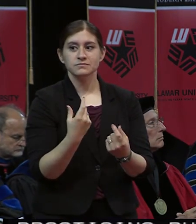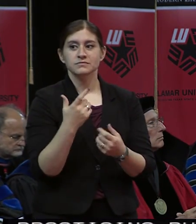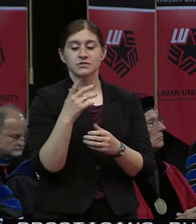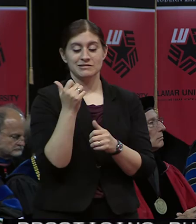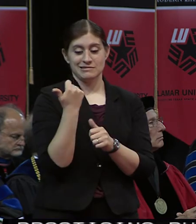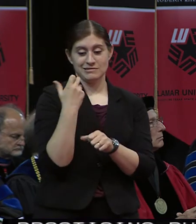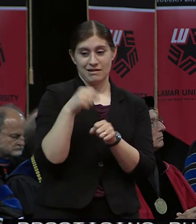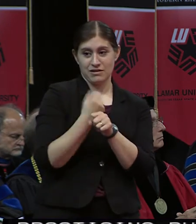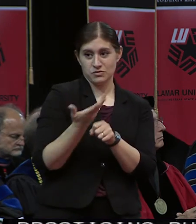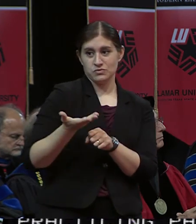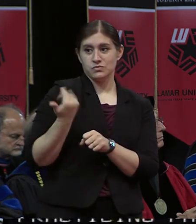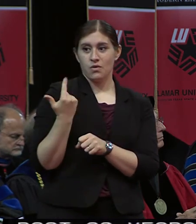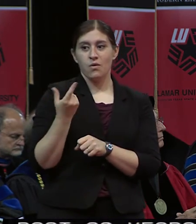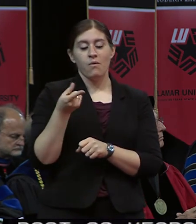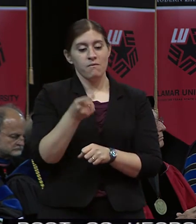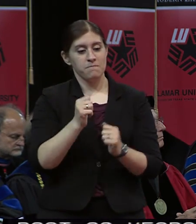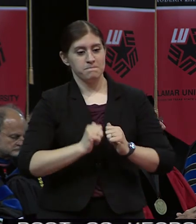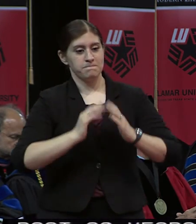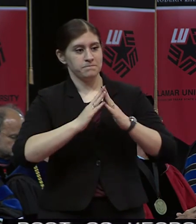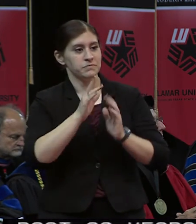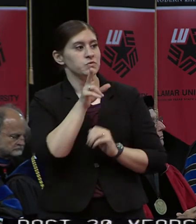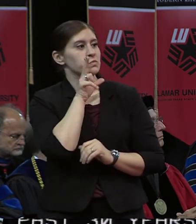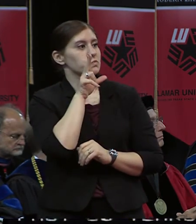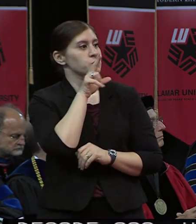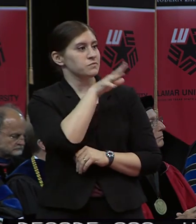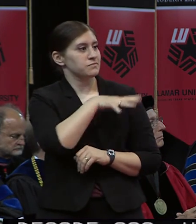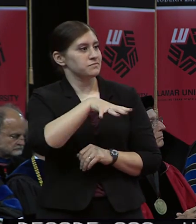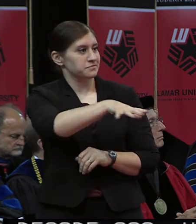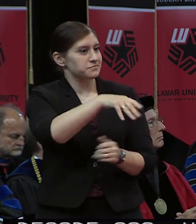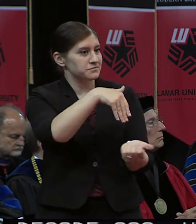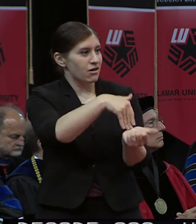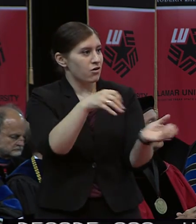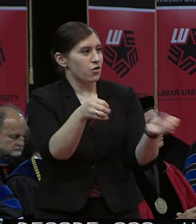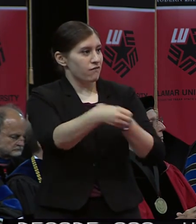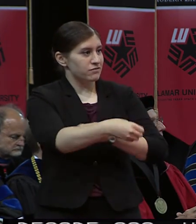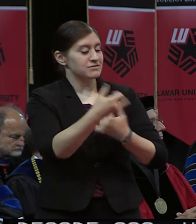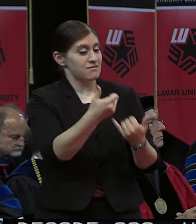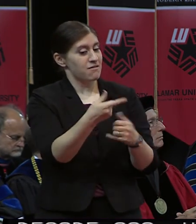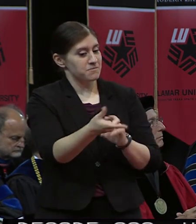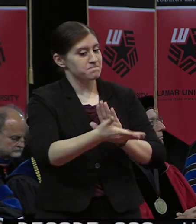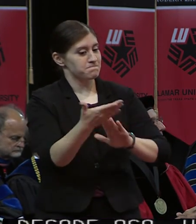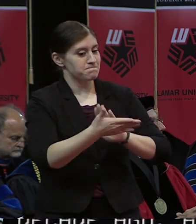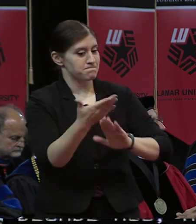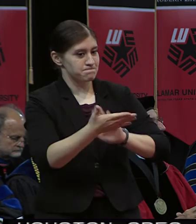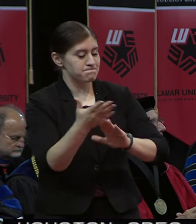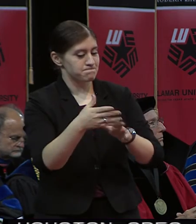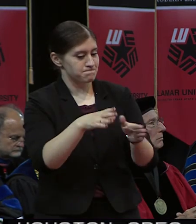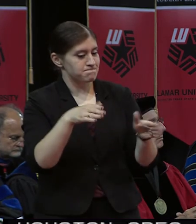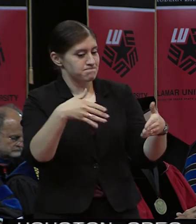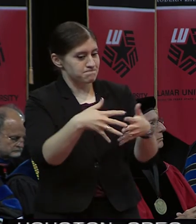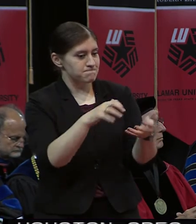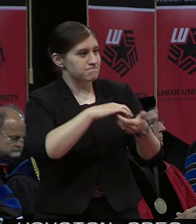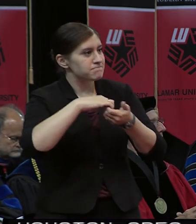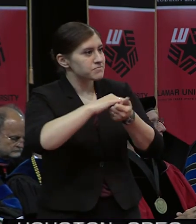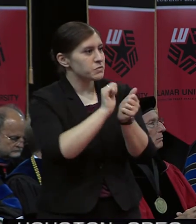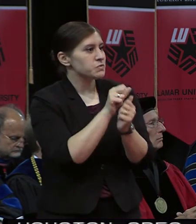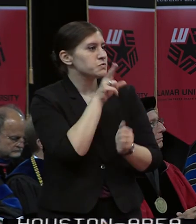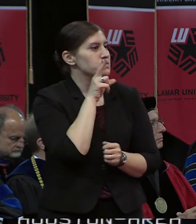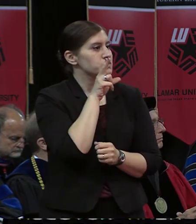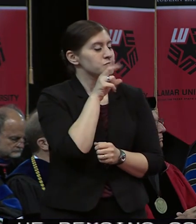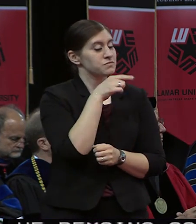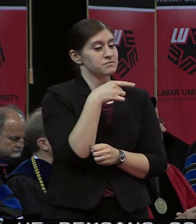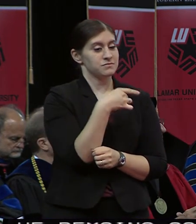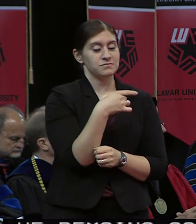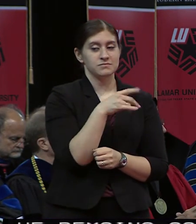ago, he co-founded a Houston area group practice, and he remains actively involved in that partnership.